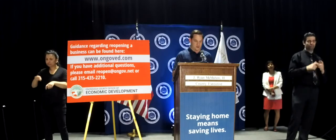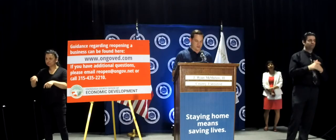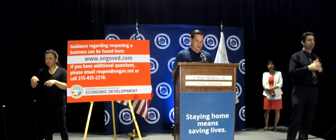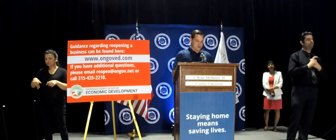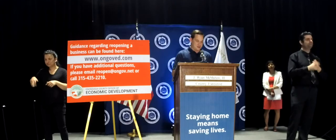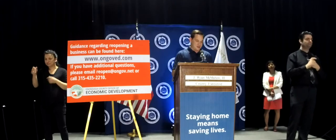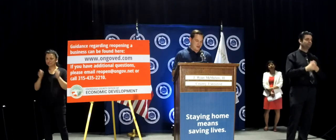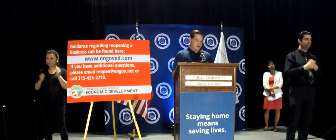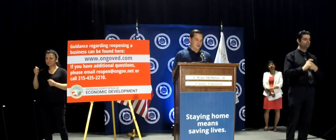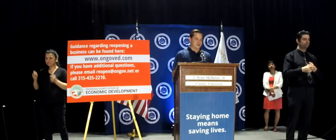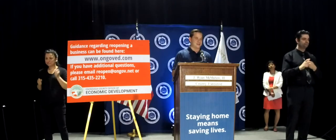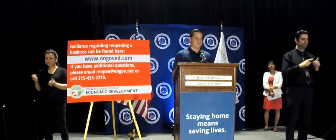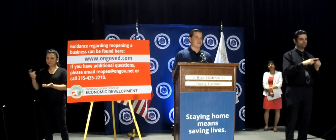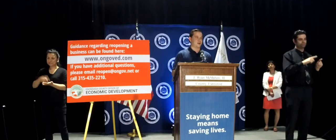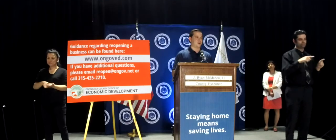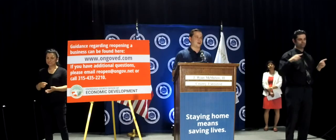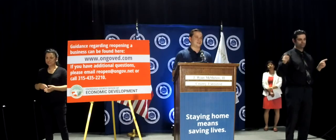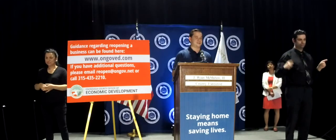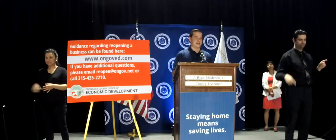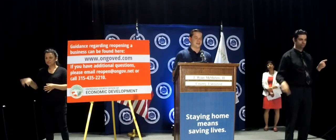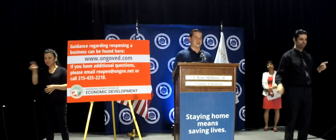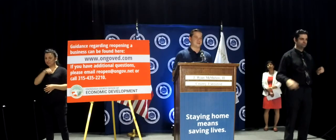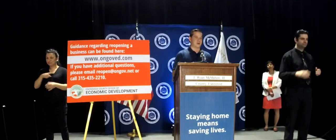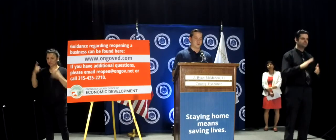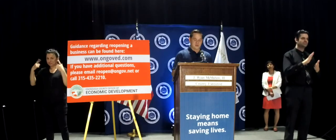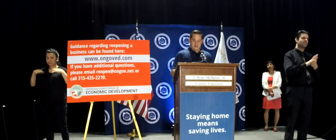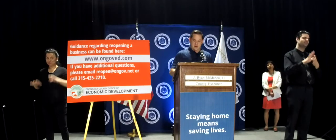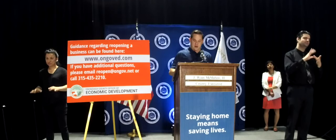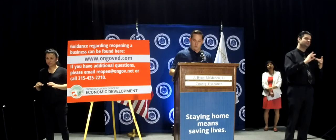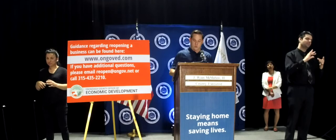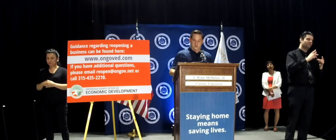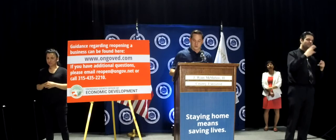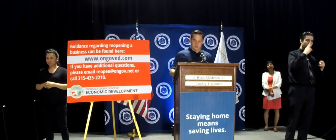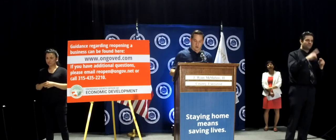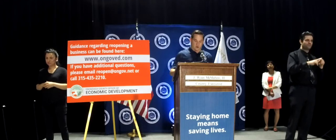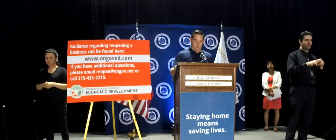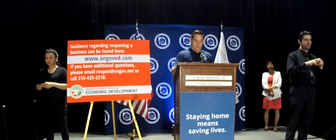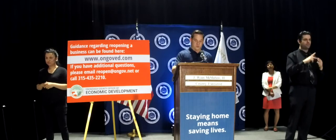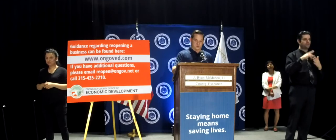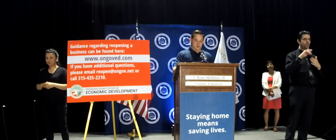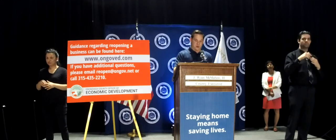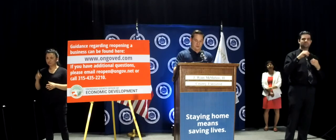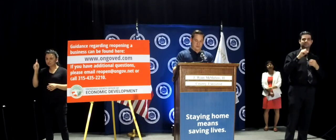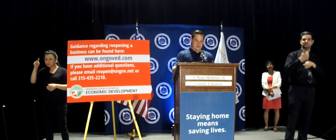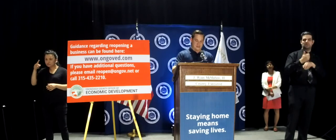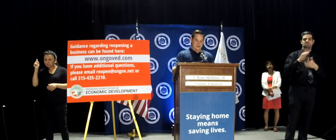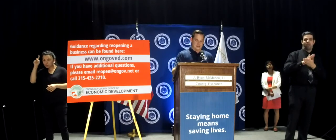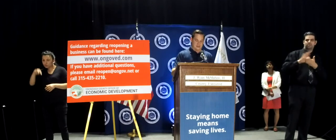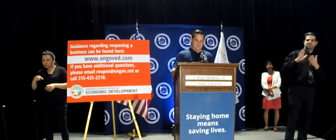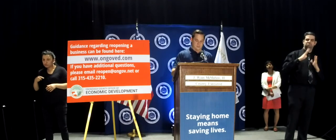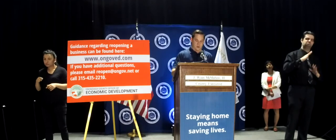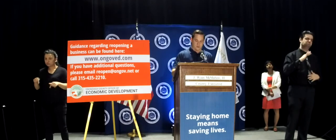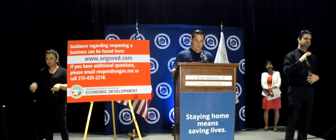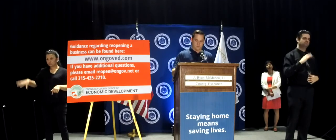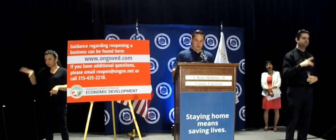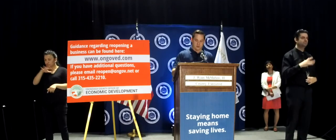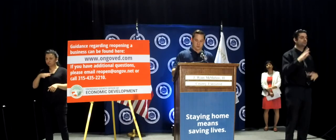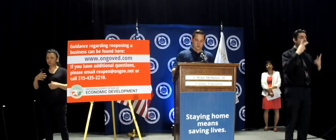public health, and it's nice to talk about these kind of things. So we will see you tomorrow, but please enjoy everything,